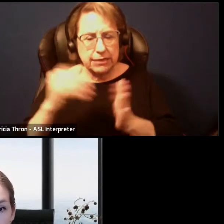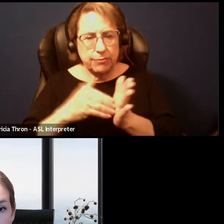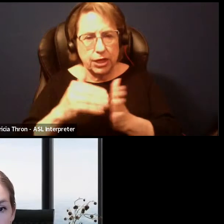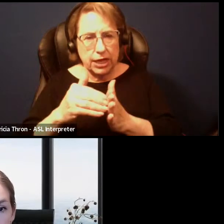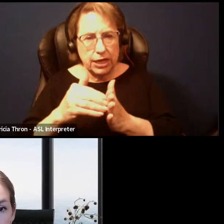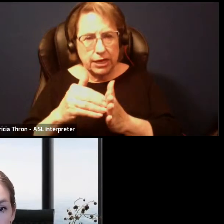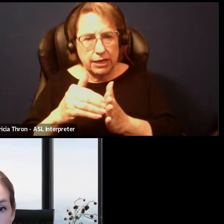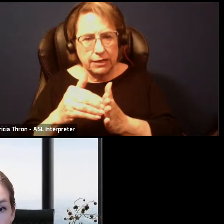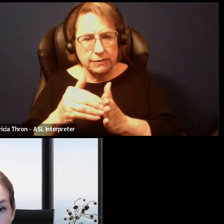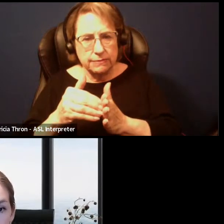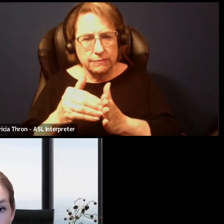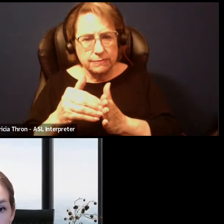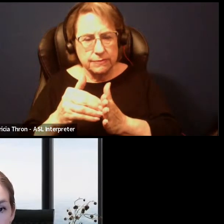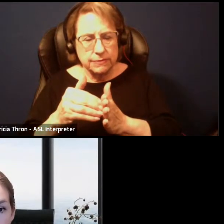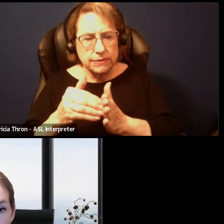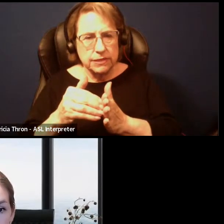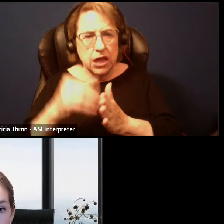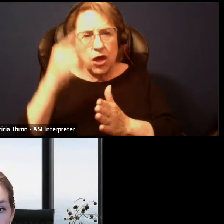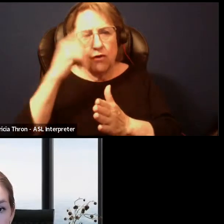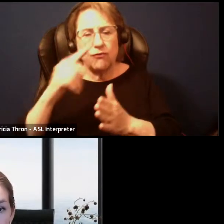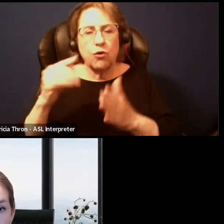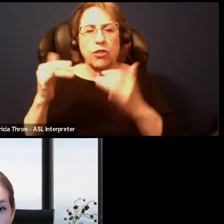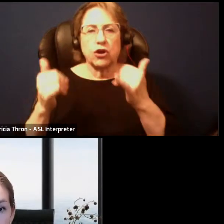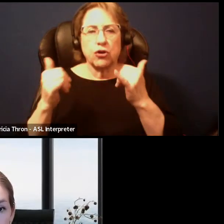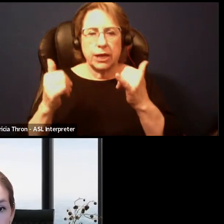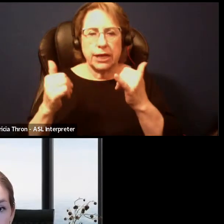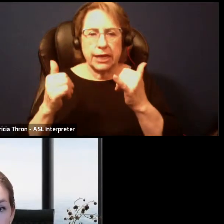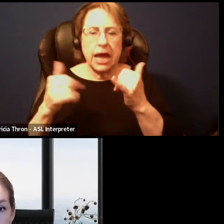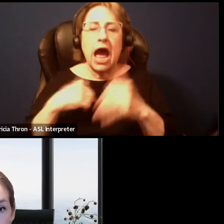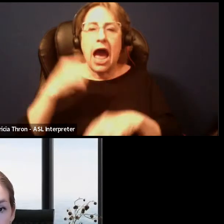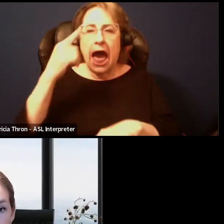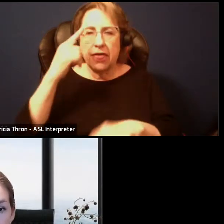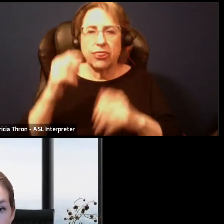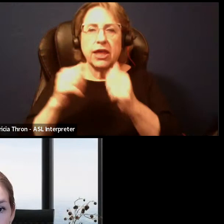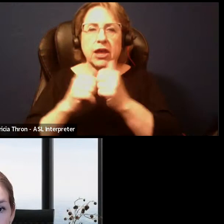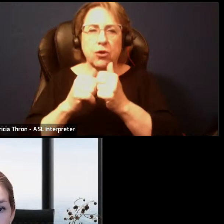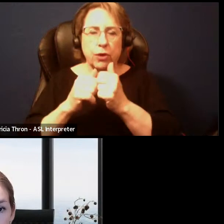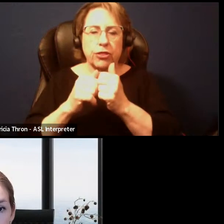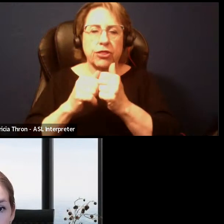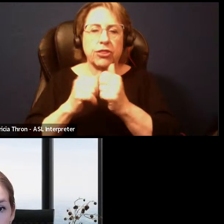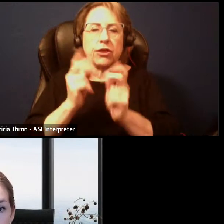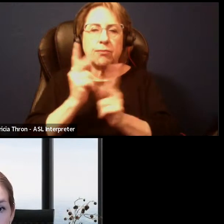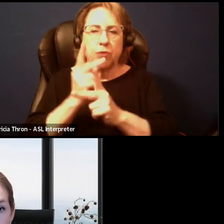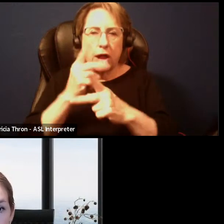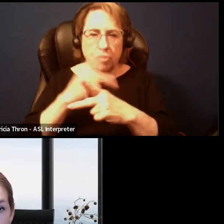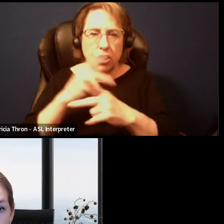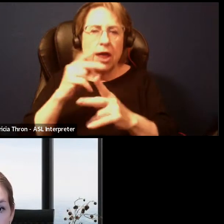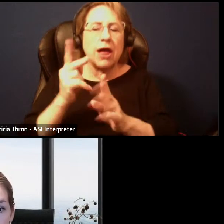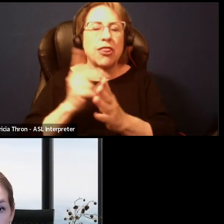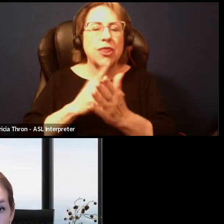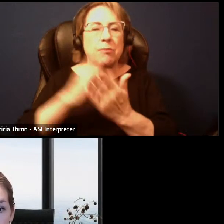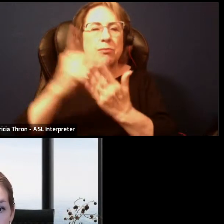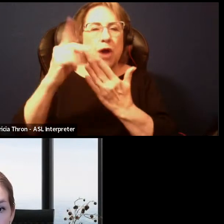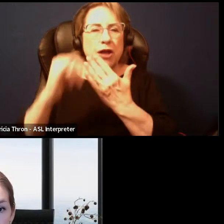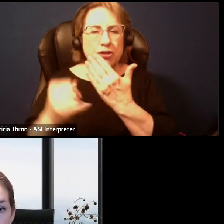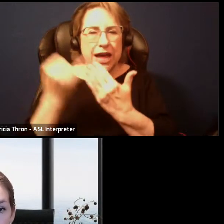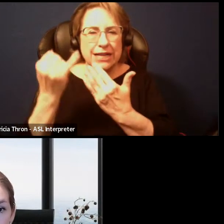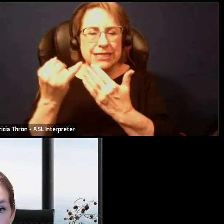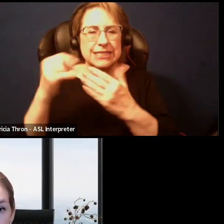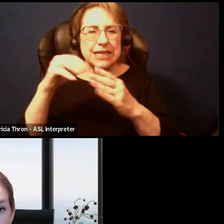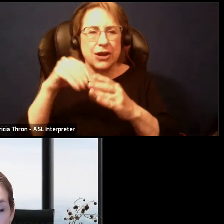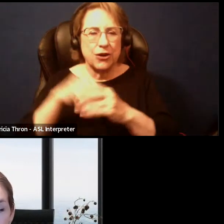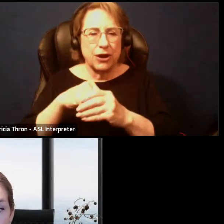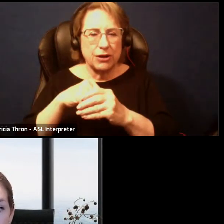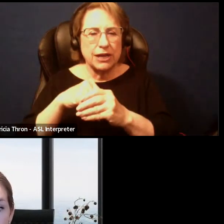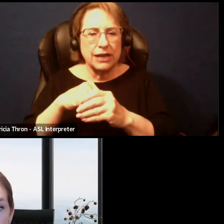I mean, for this, believe, the yeah, current. for this, I think with the projects in the hopper right now, we have one more summer